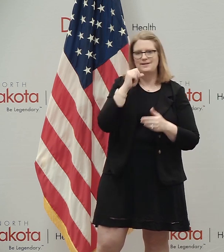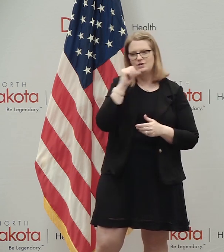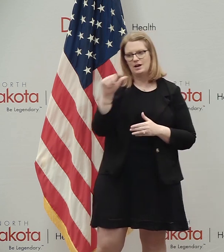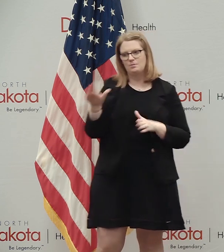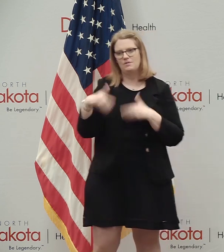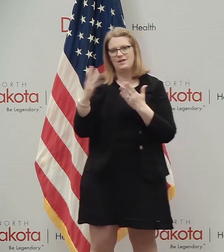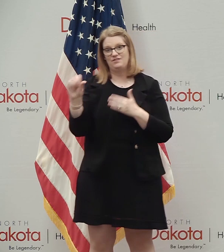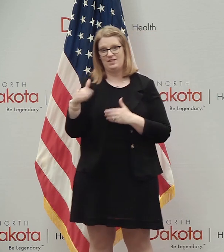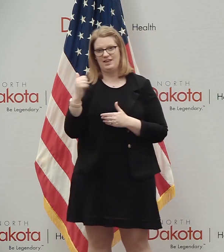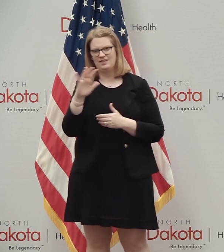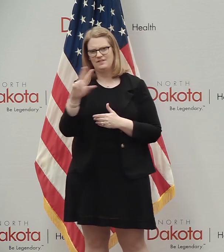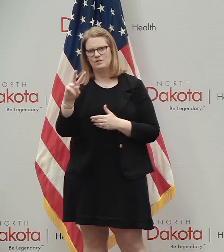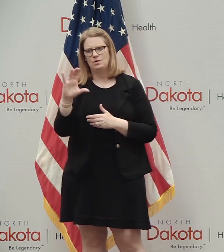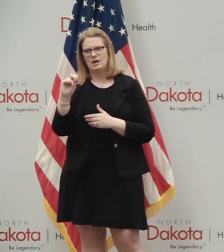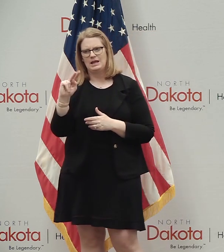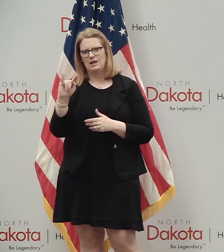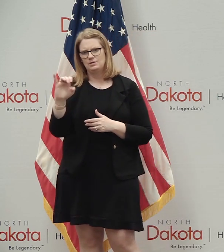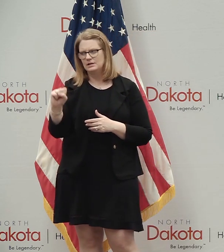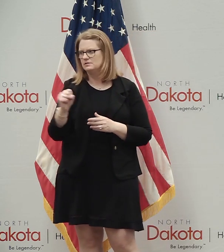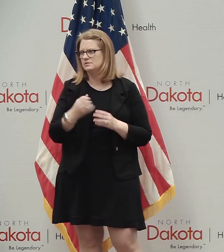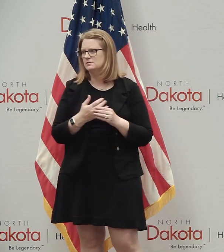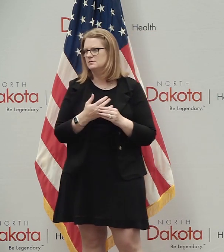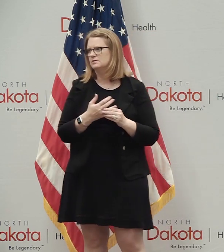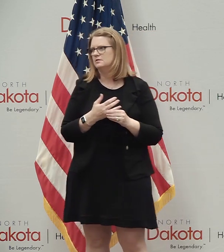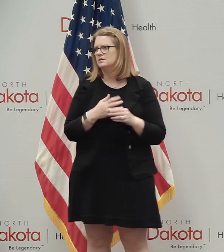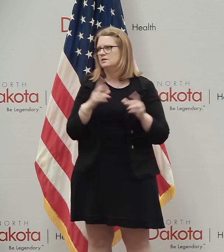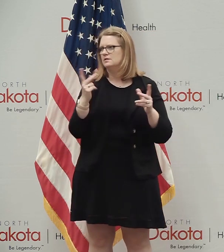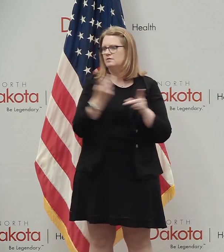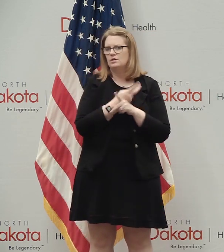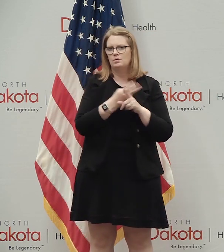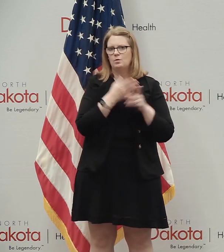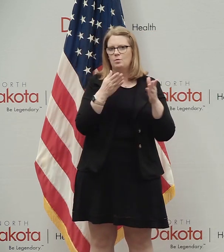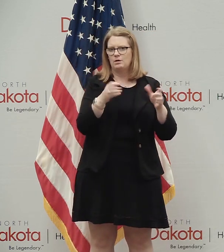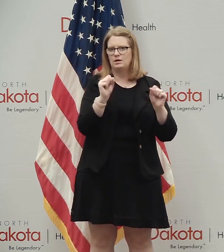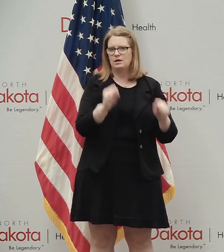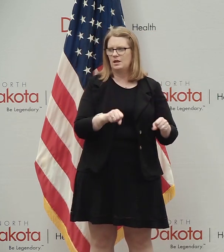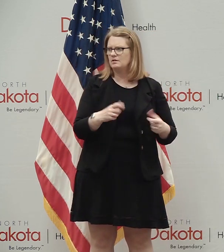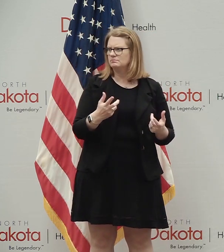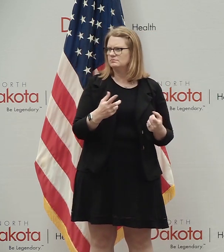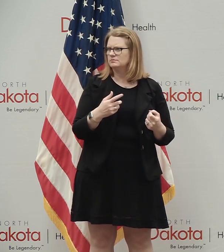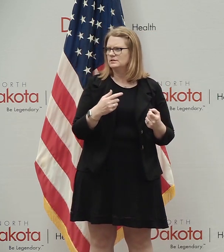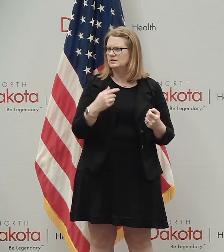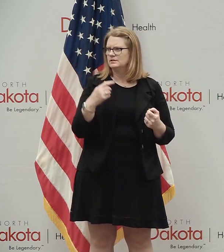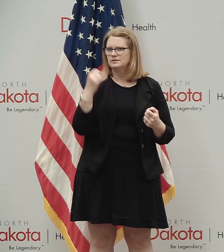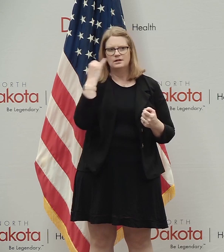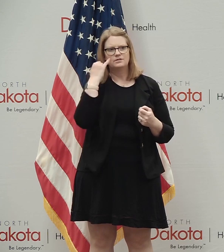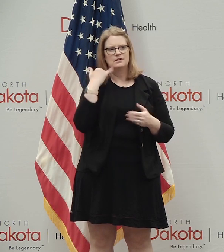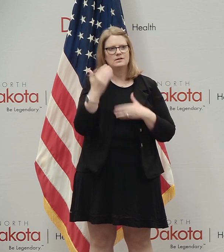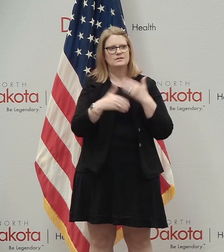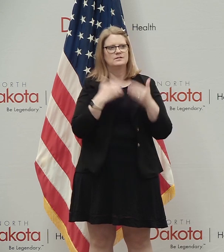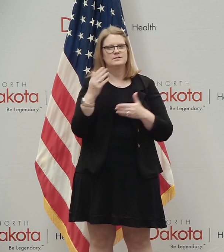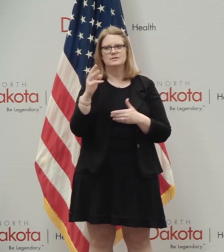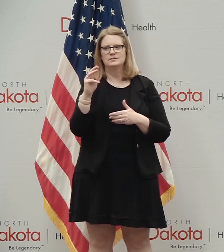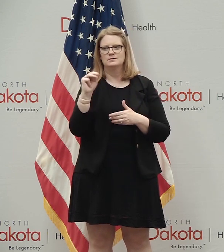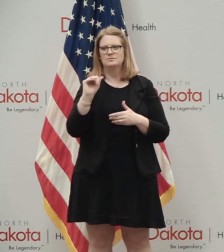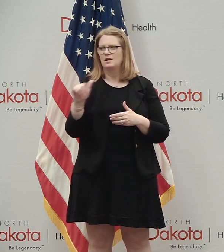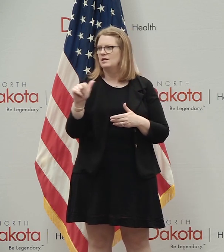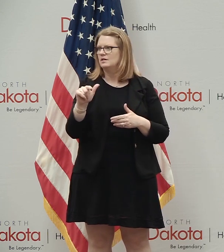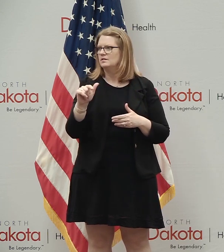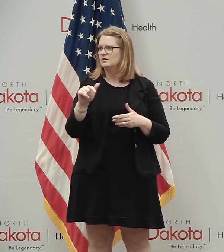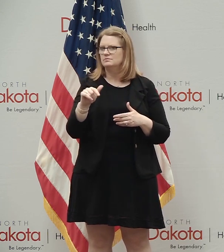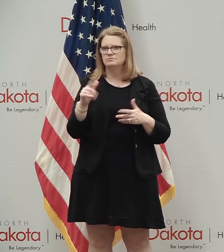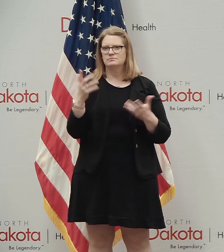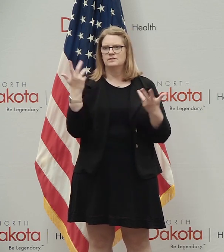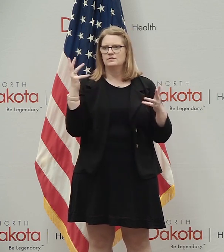other 52 counties, we need to figure out a way to do that here. And if we've got processes that have been done by mail, can we move those to digital? Having said all